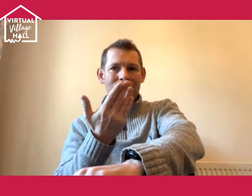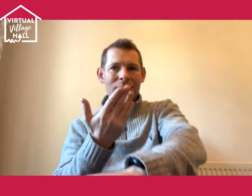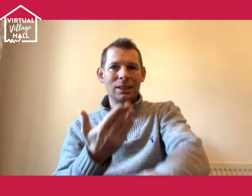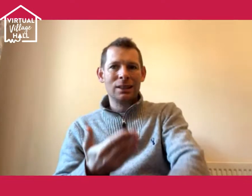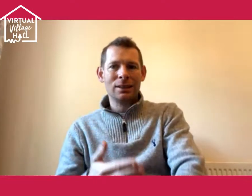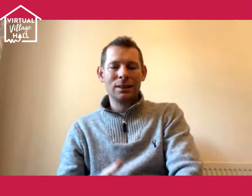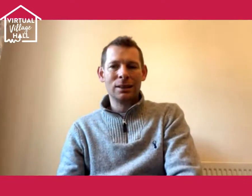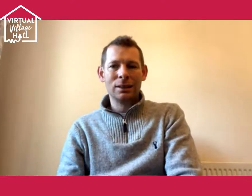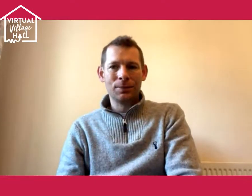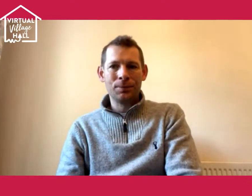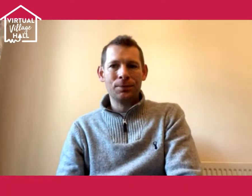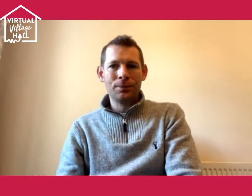Green.